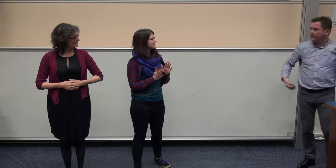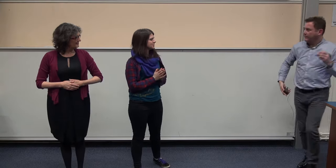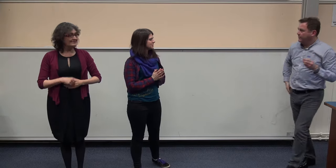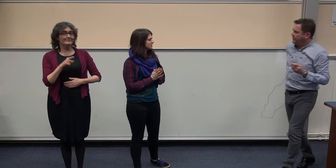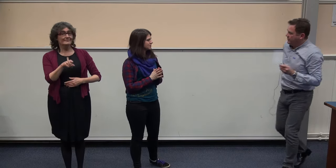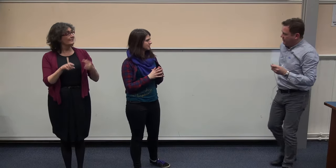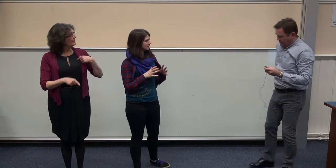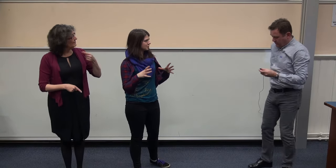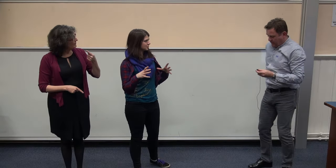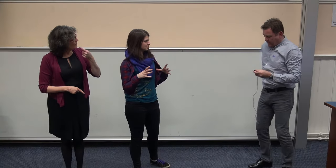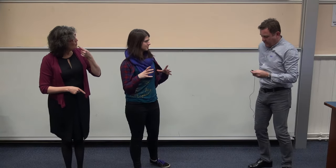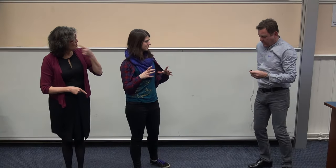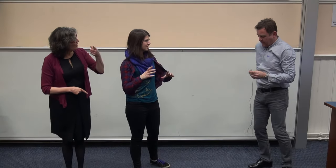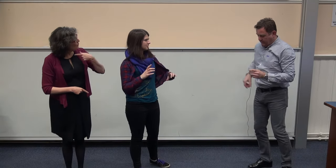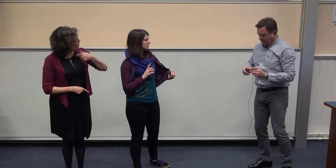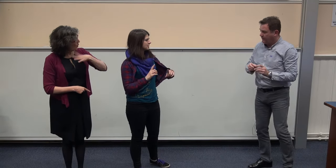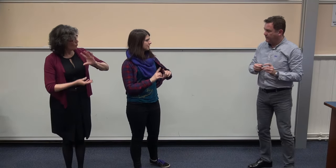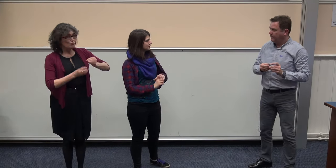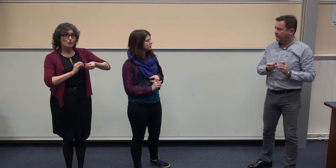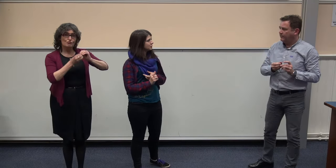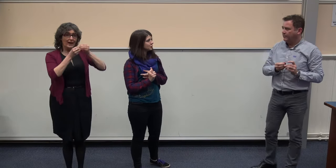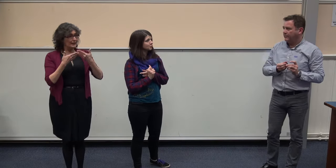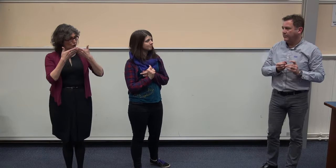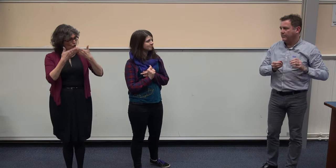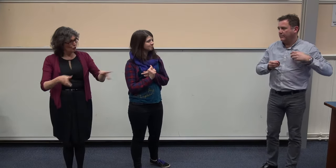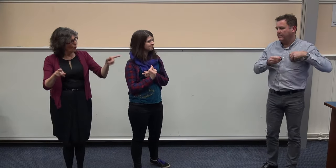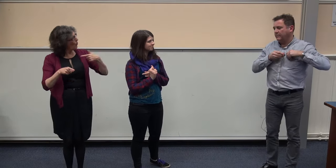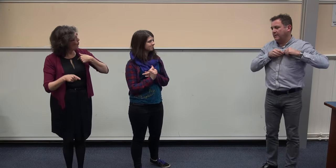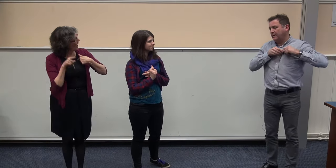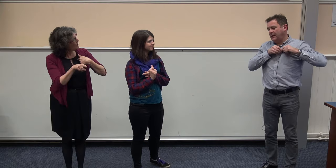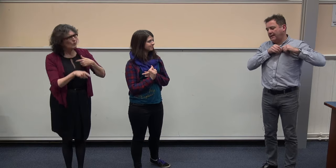You said you were going to put together a show. I'm just wondering how you're going to choose your show.